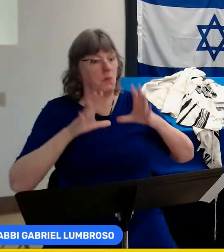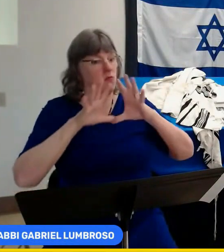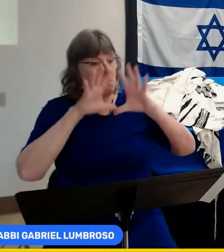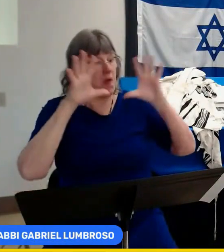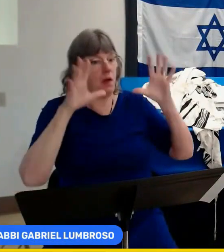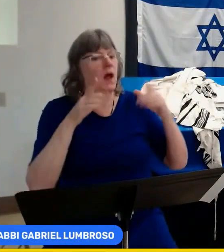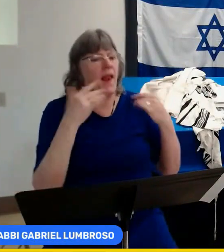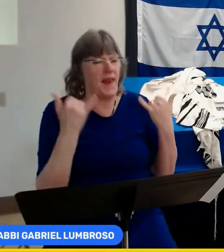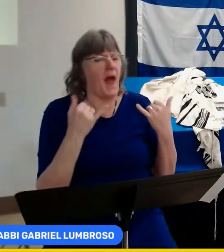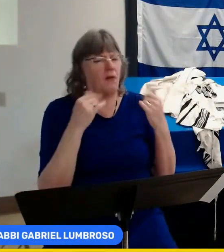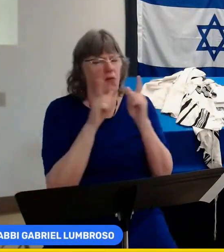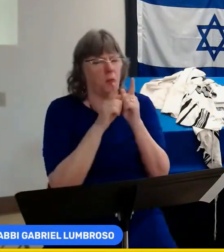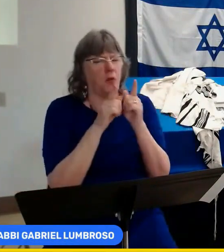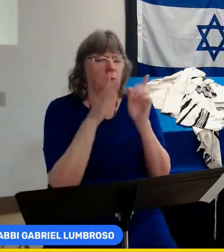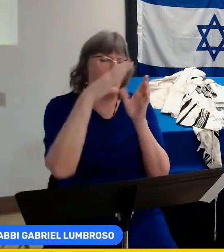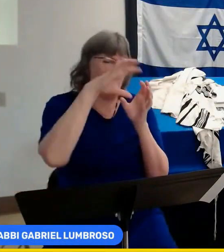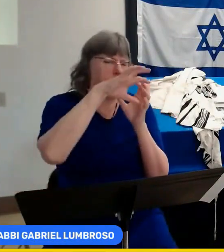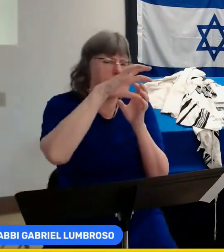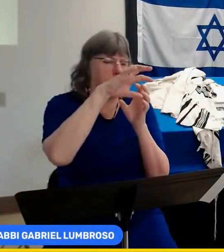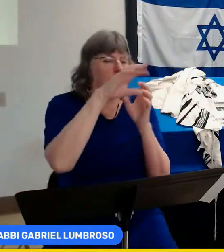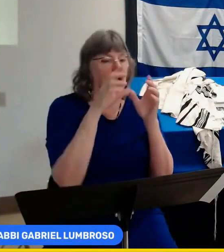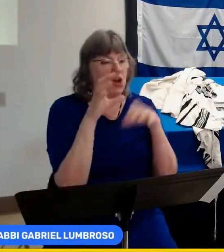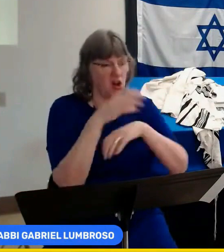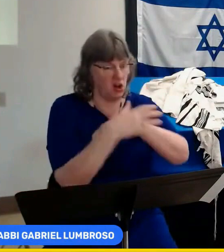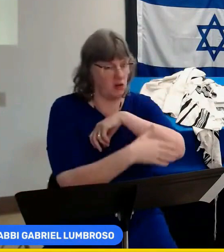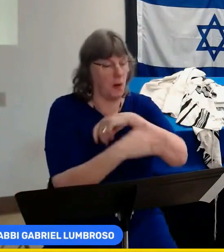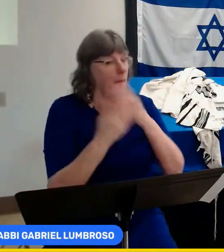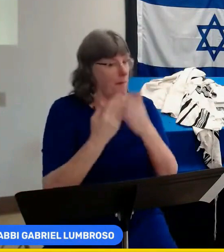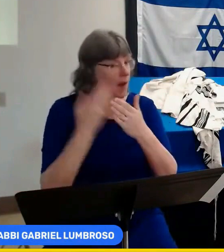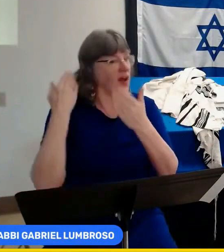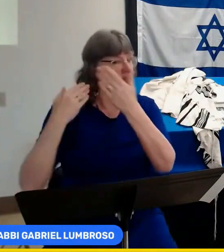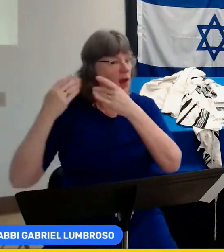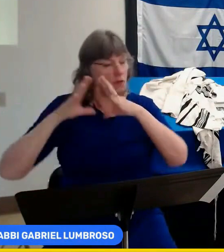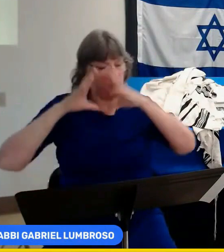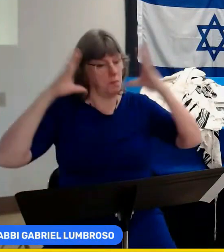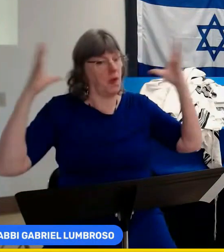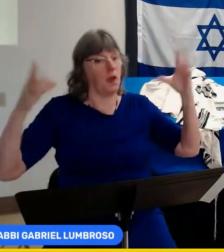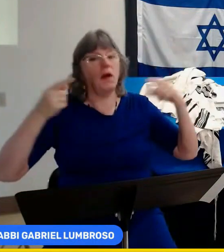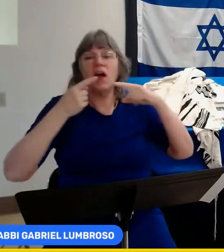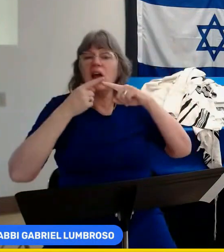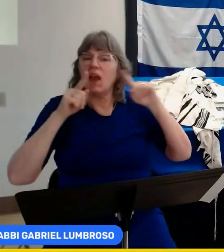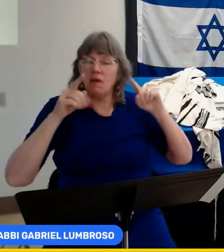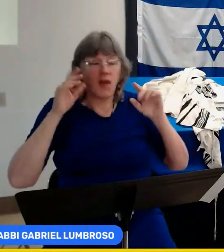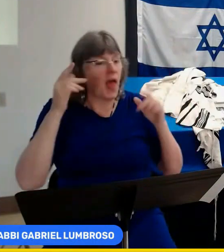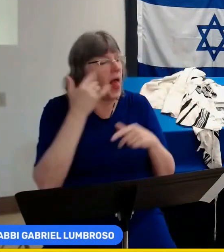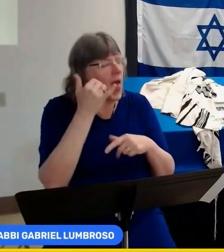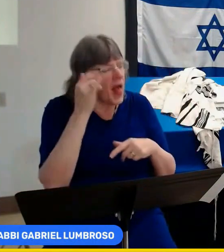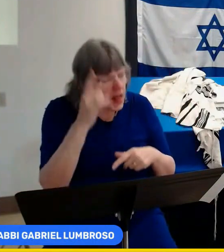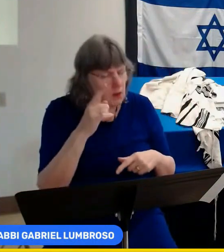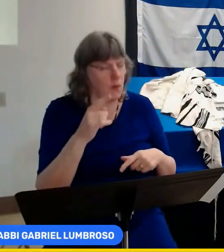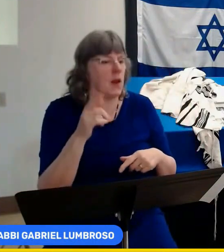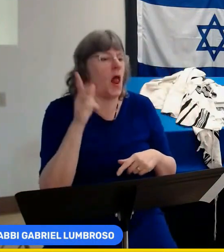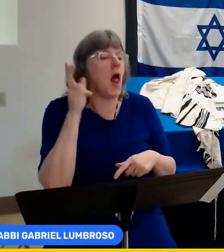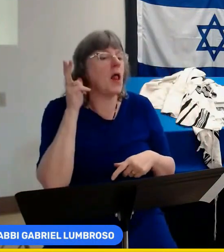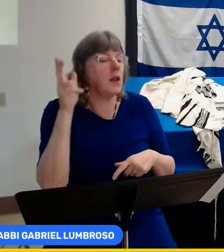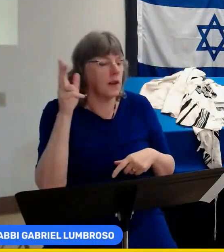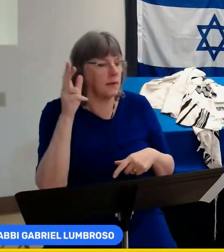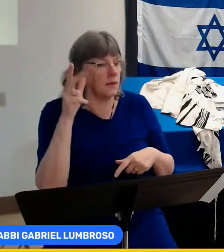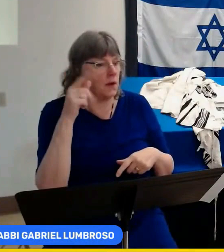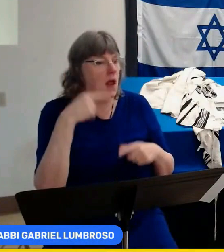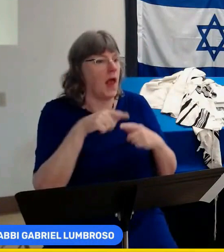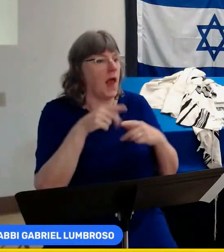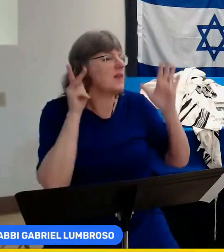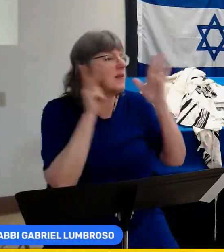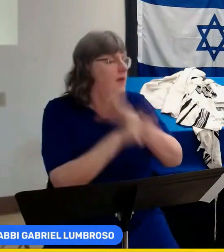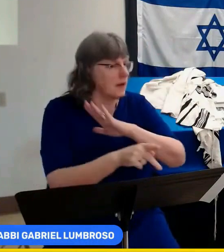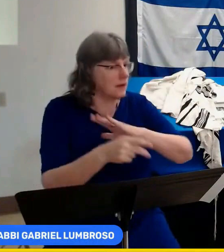The Sinai and all the tribes in there were part of it. But anyone who did it, who heard that message and did it, was redeemed from